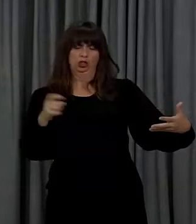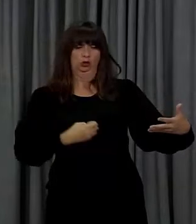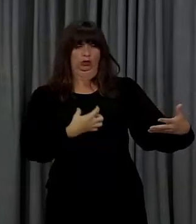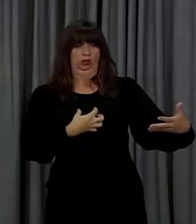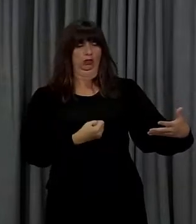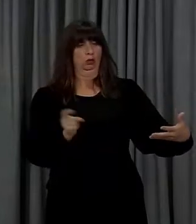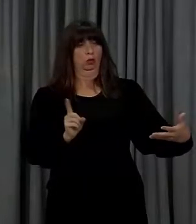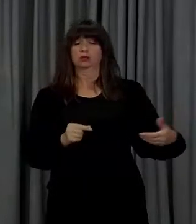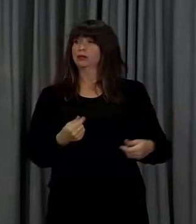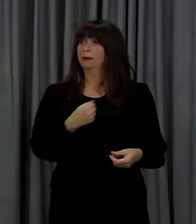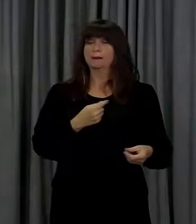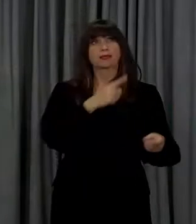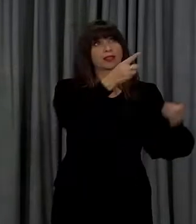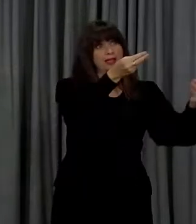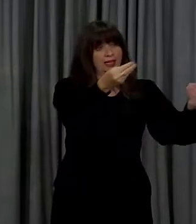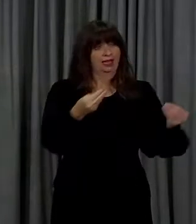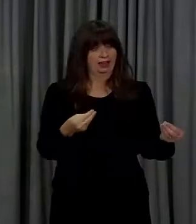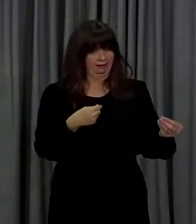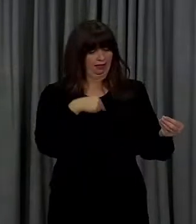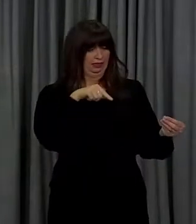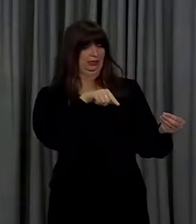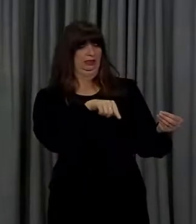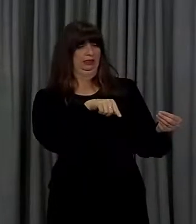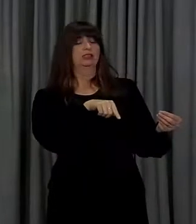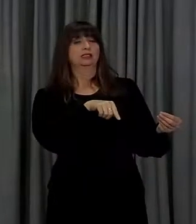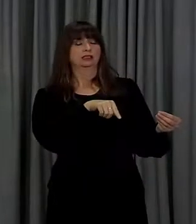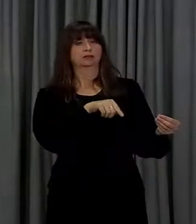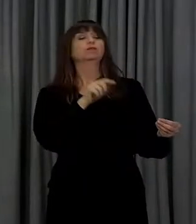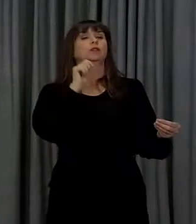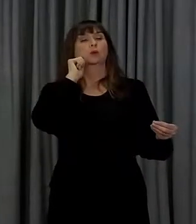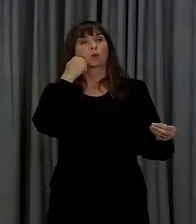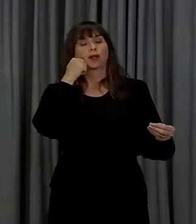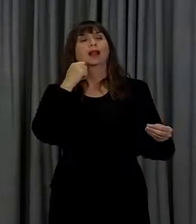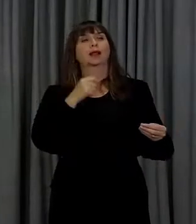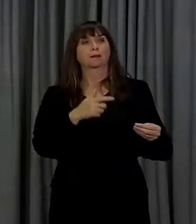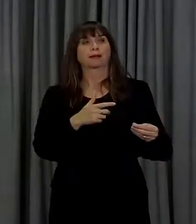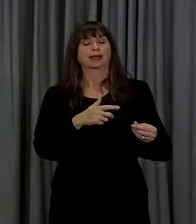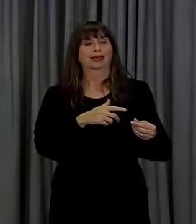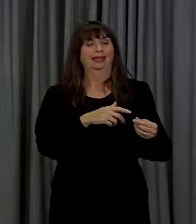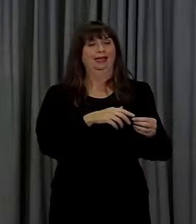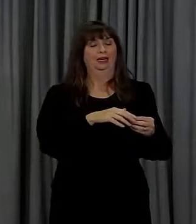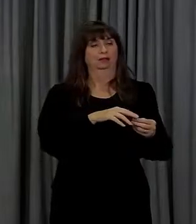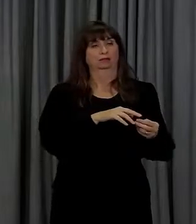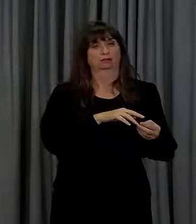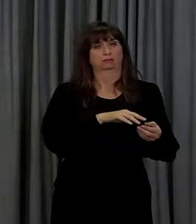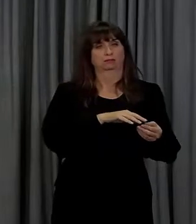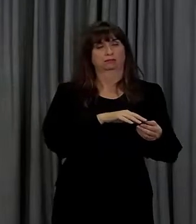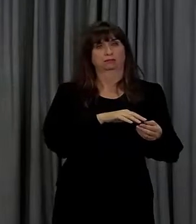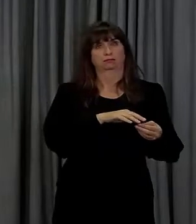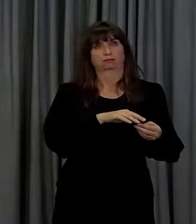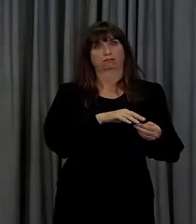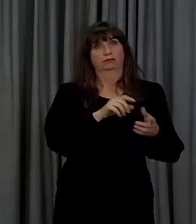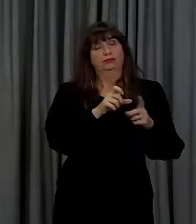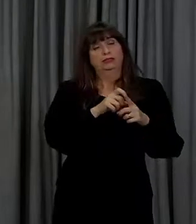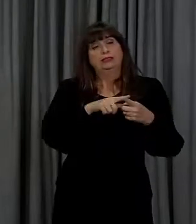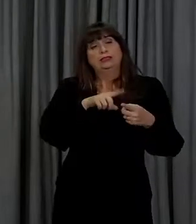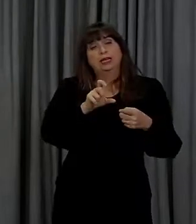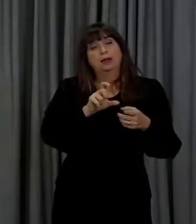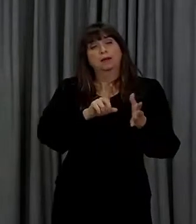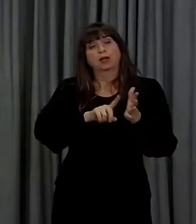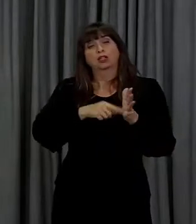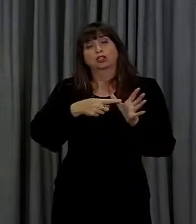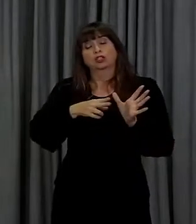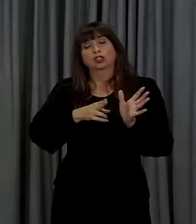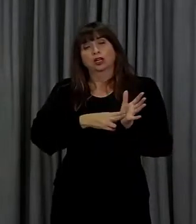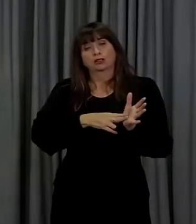So the graph that worries me most is the graph that shows that we are going to have quite an intense peak towards December and